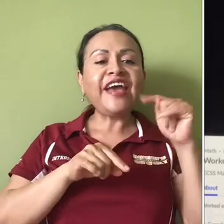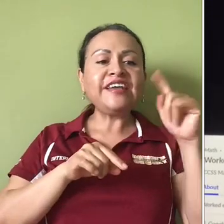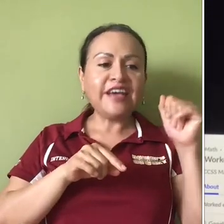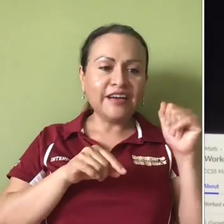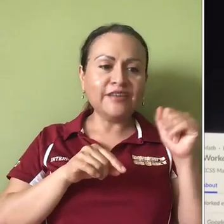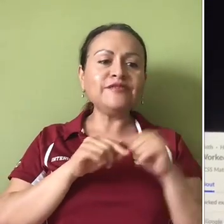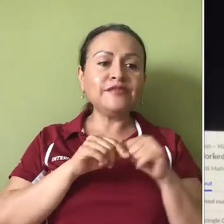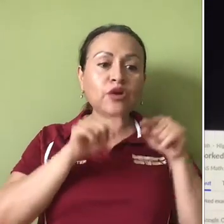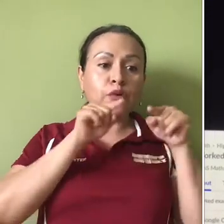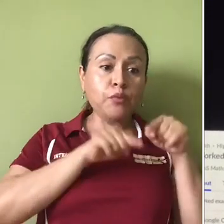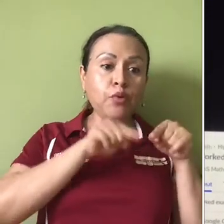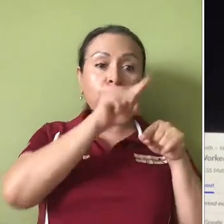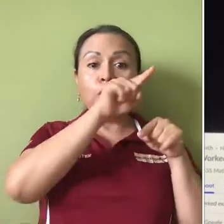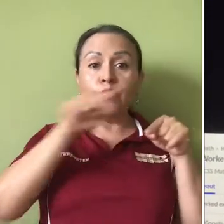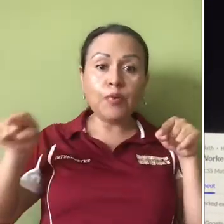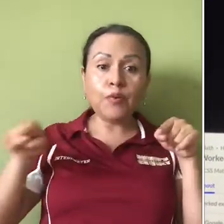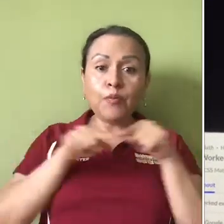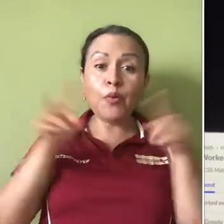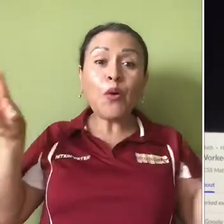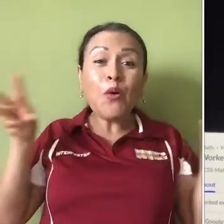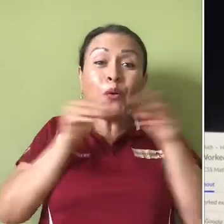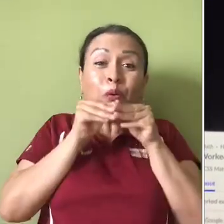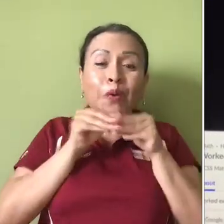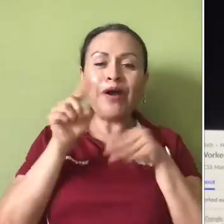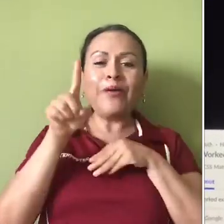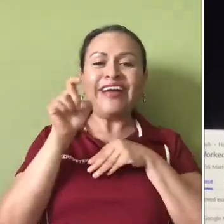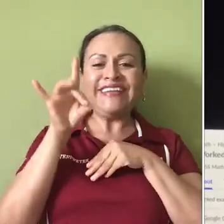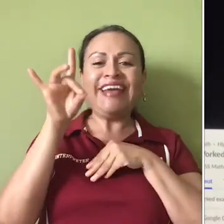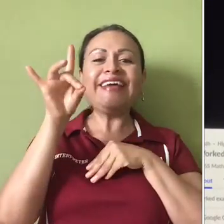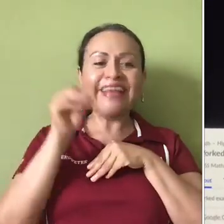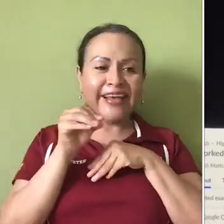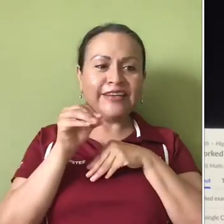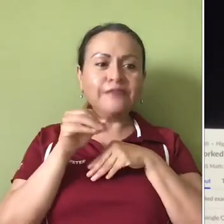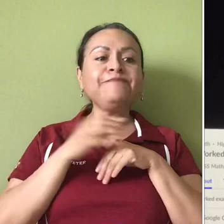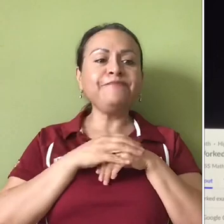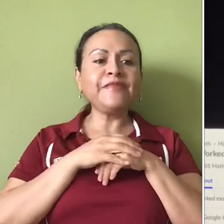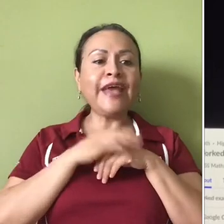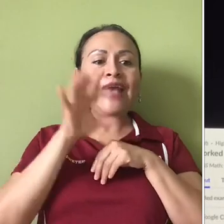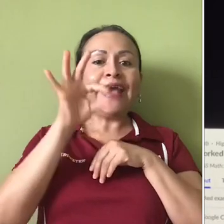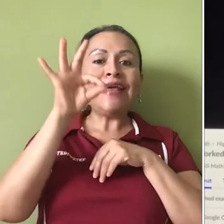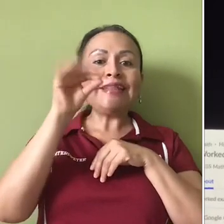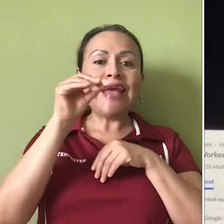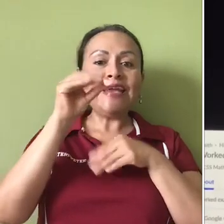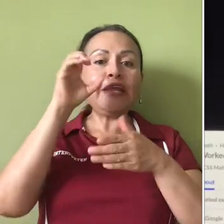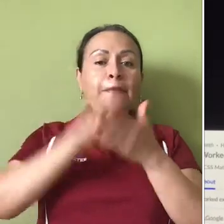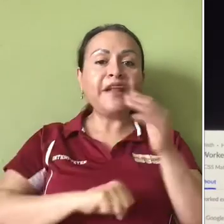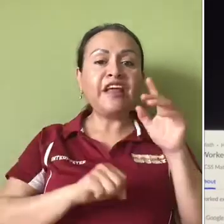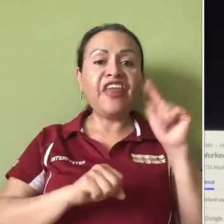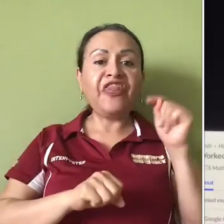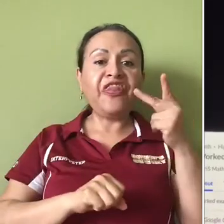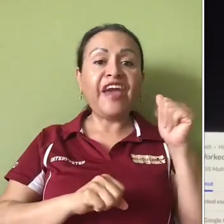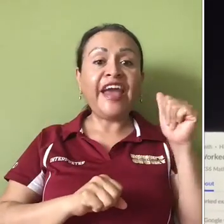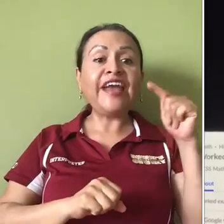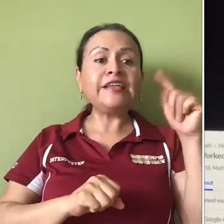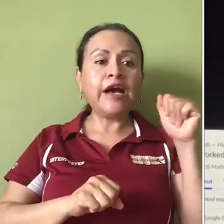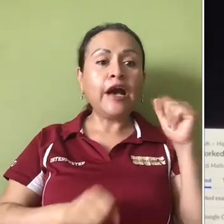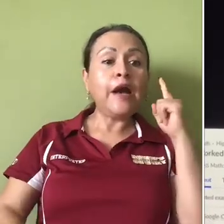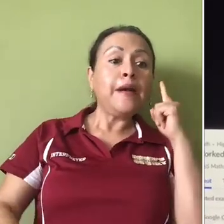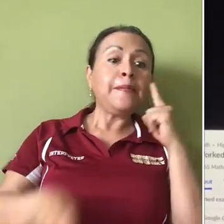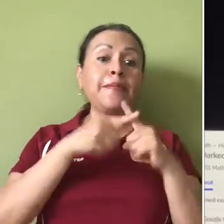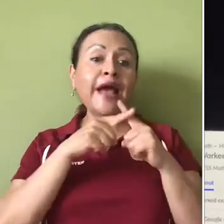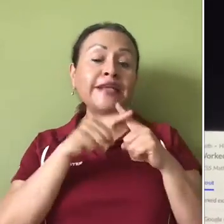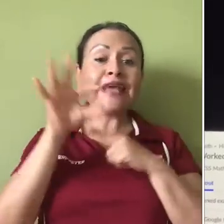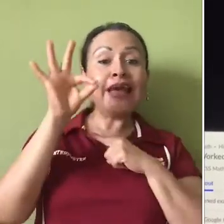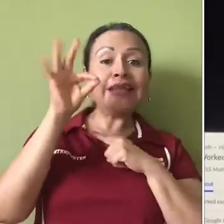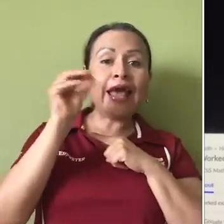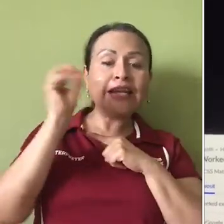plus this angle are going to be equal to 180 degrees. So you have 90 minus theta plus 90 degrees, so